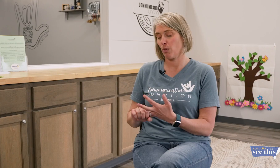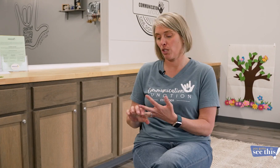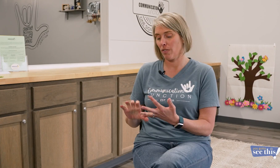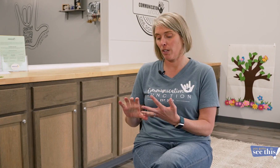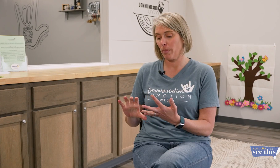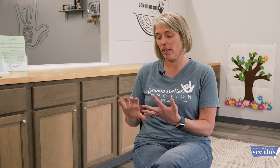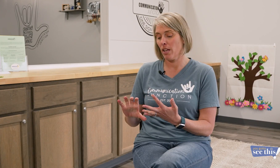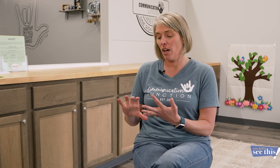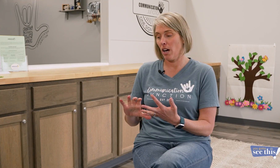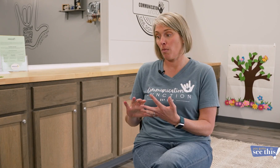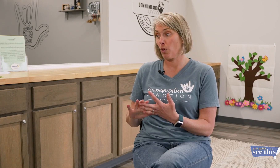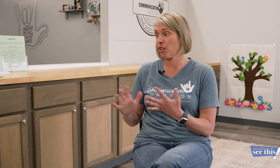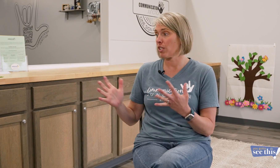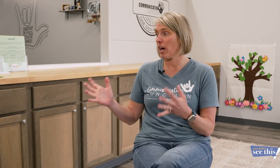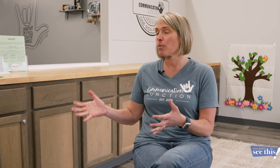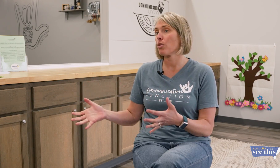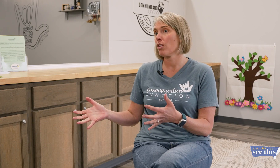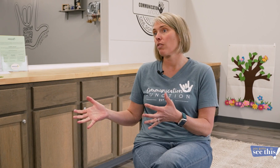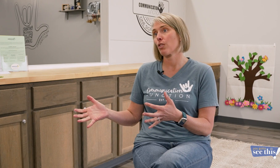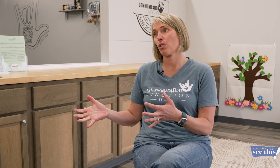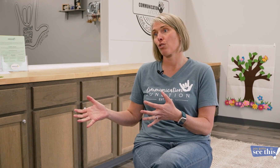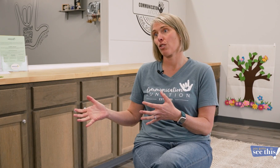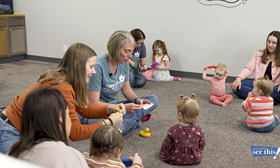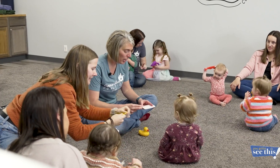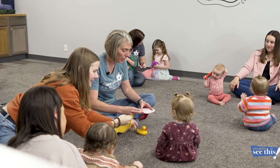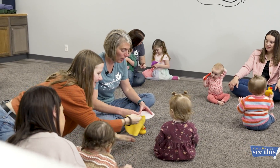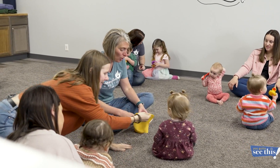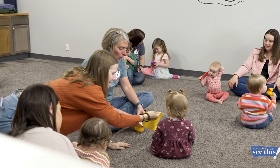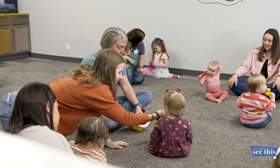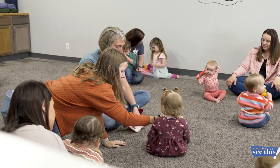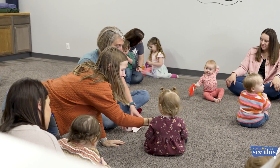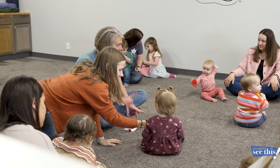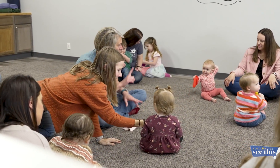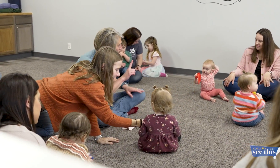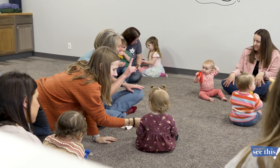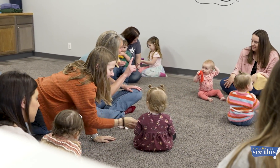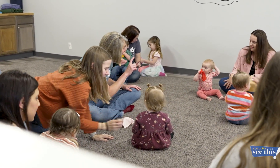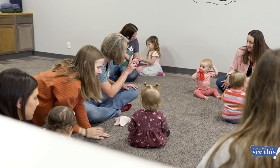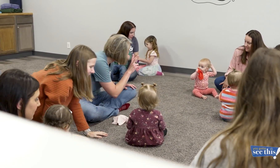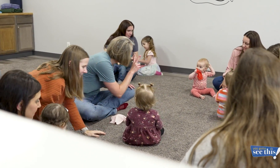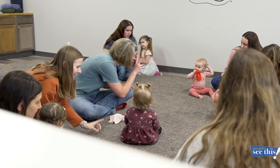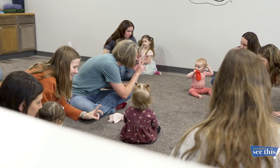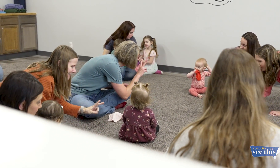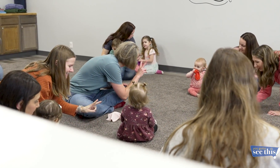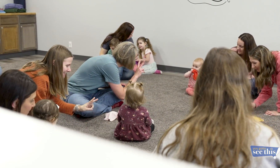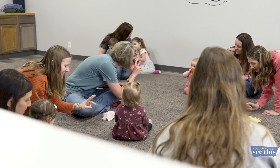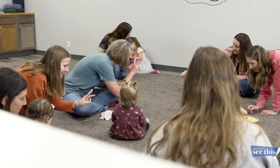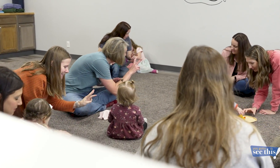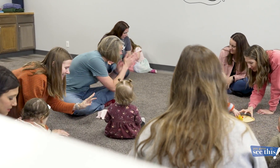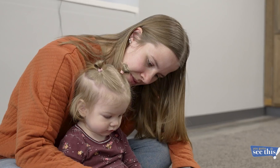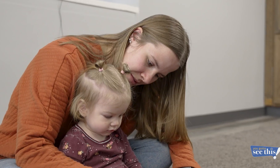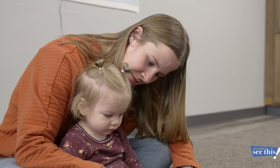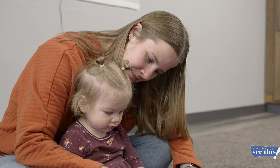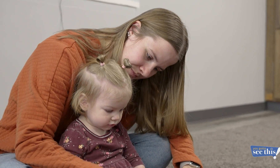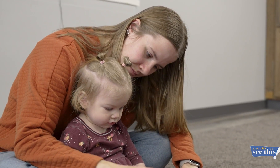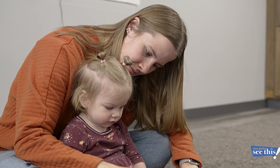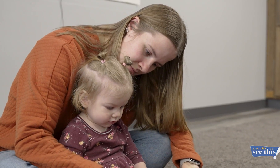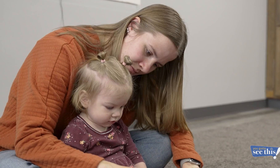language development, where there's an opportunity for socialization. We are a great place to help educate parents,